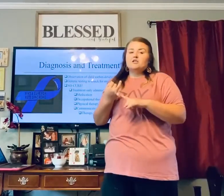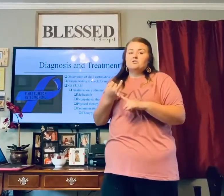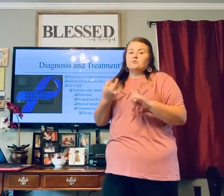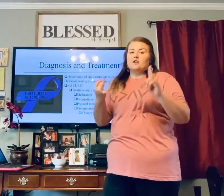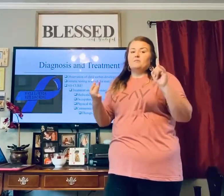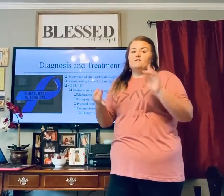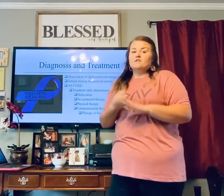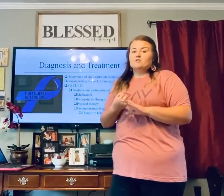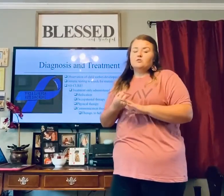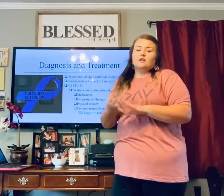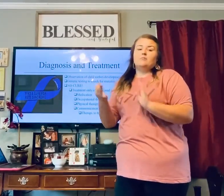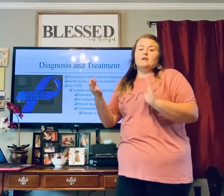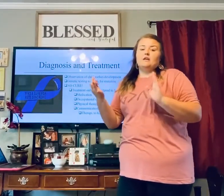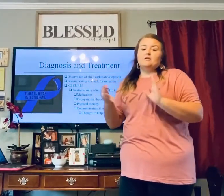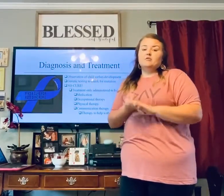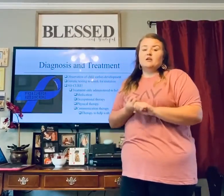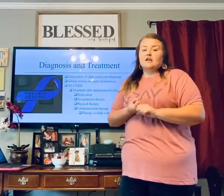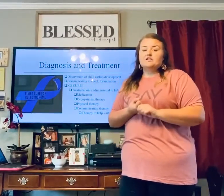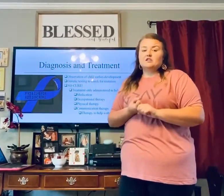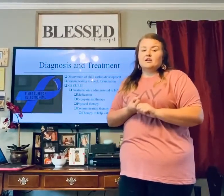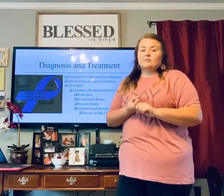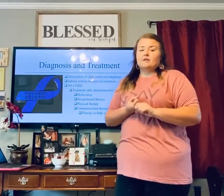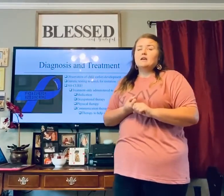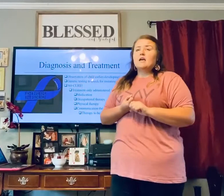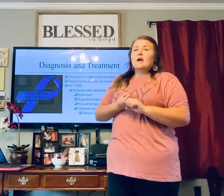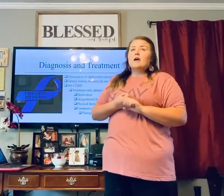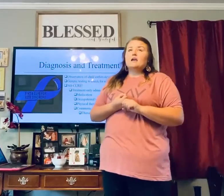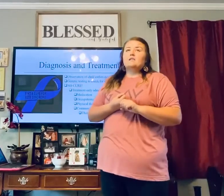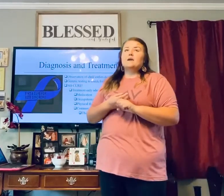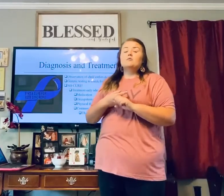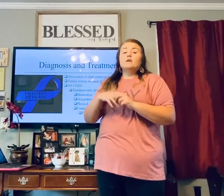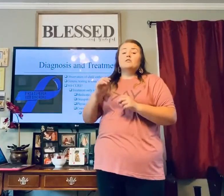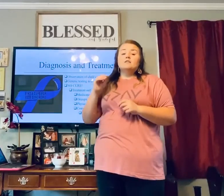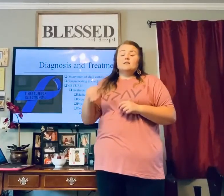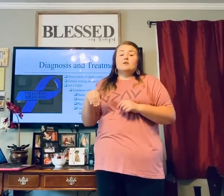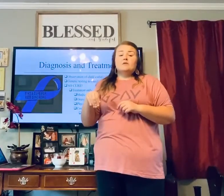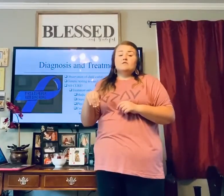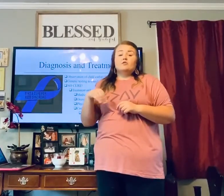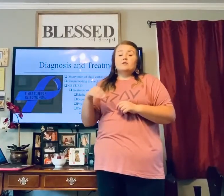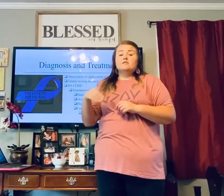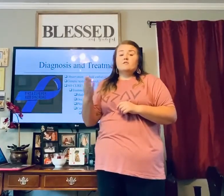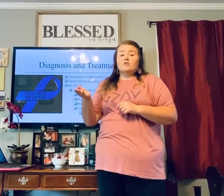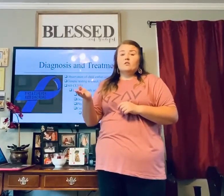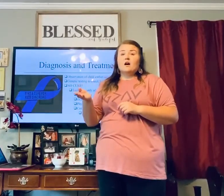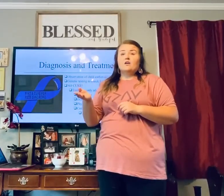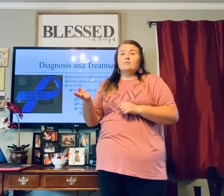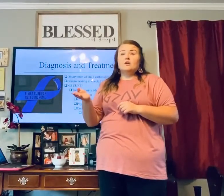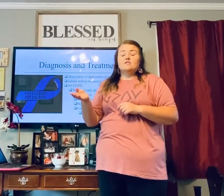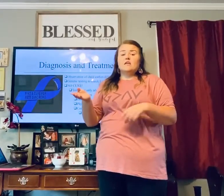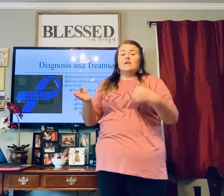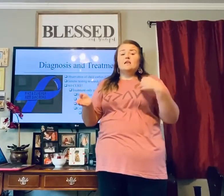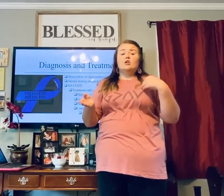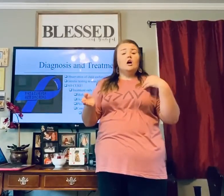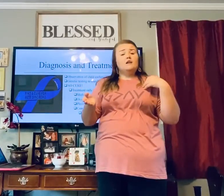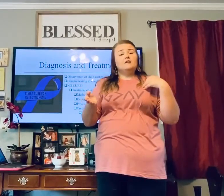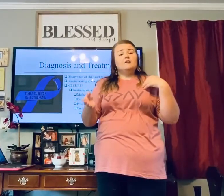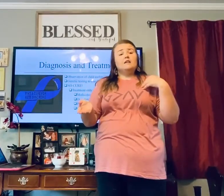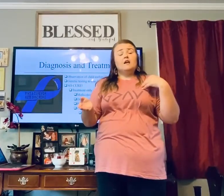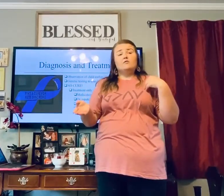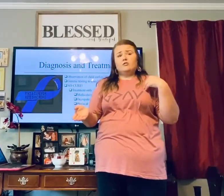occupational therapy, physical therapy, and communication therapy. And they will be on these therapies for the rest of their life because they cannot care for